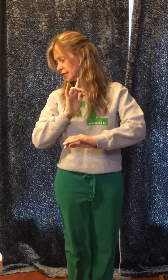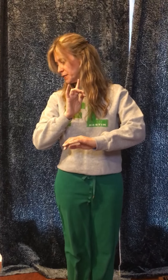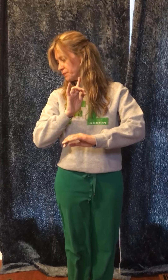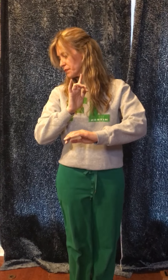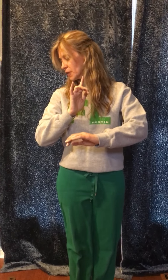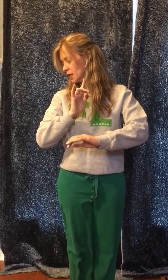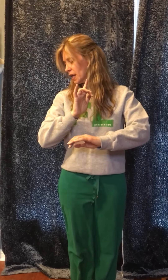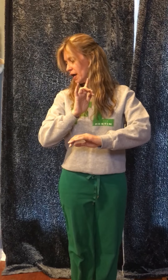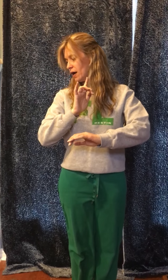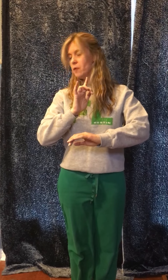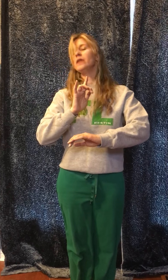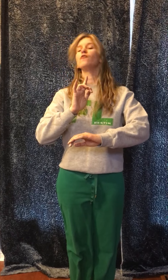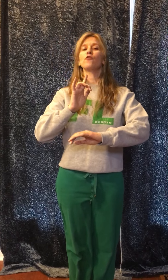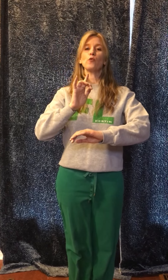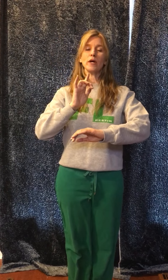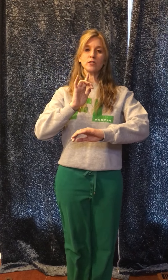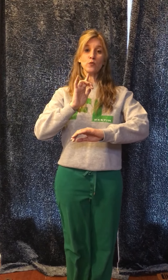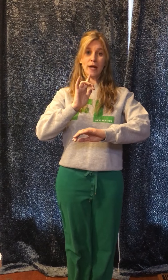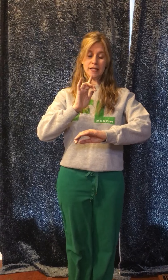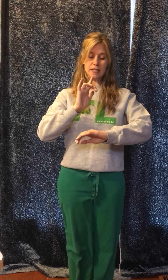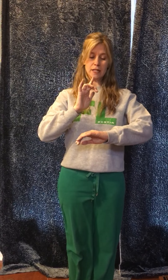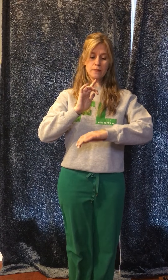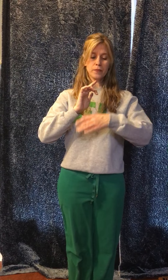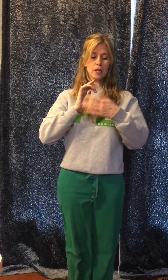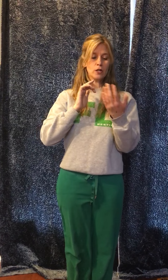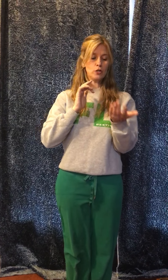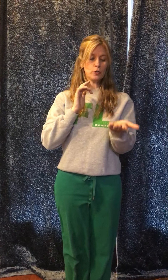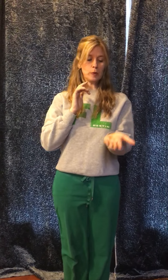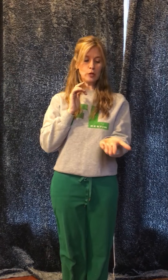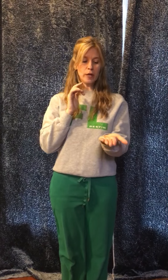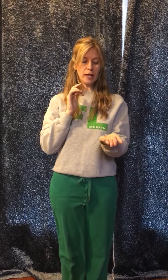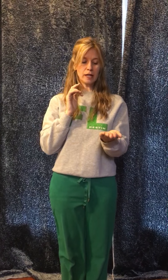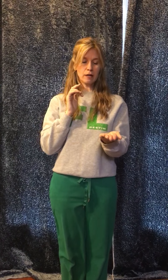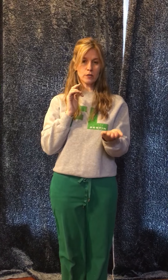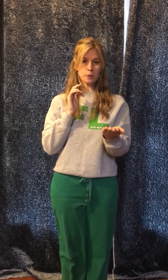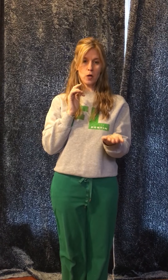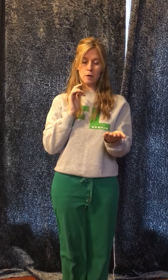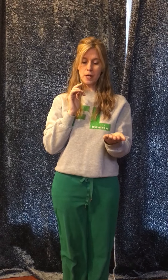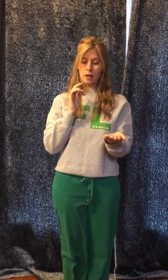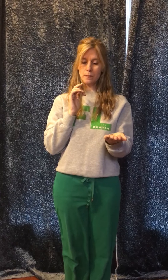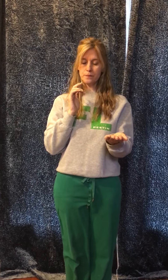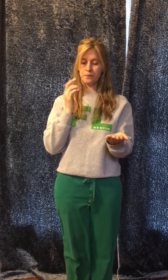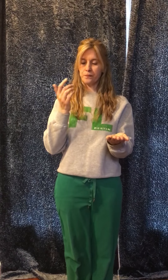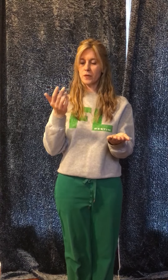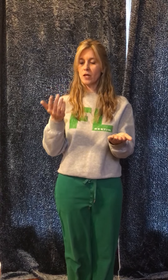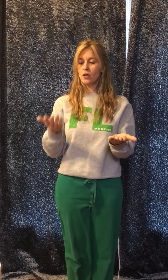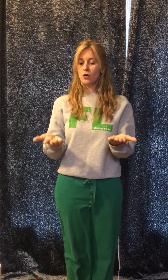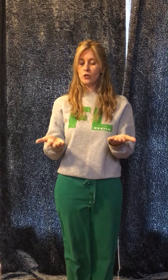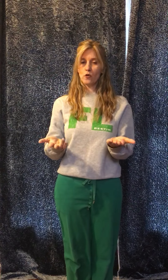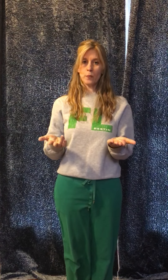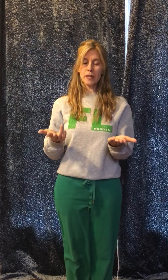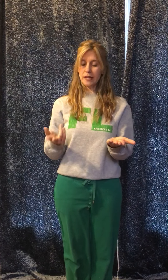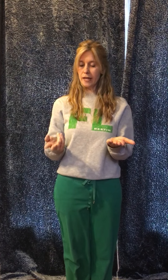sting? And then for resurrected, your blue hand goes palm up. Your pink